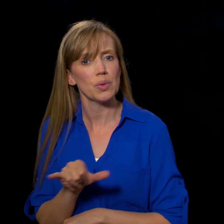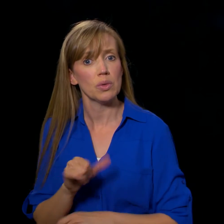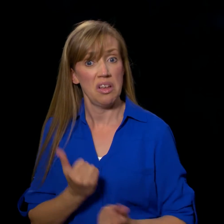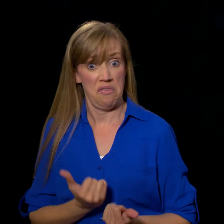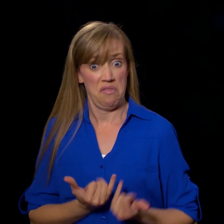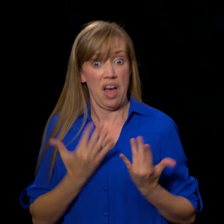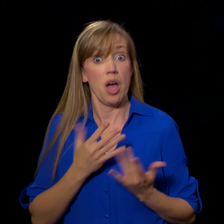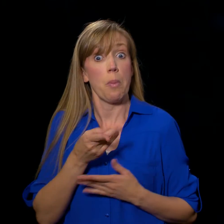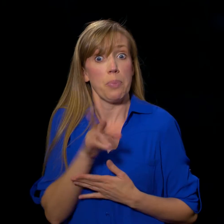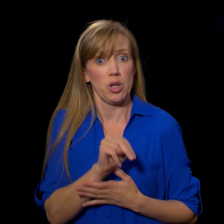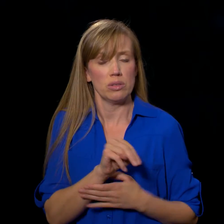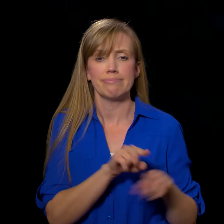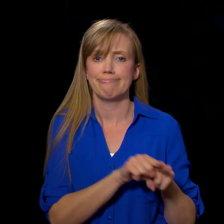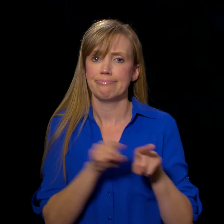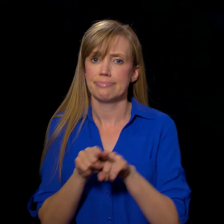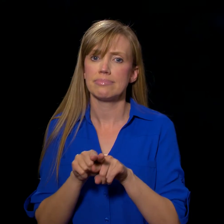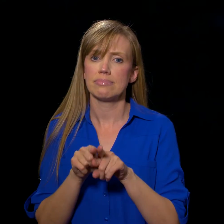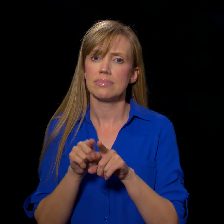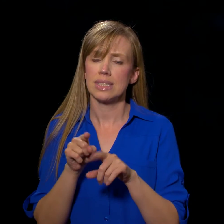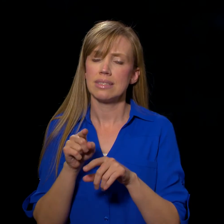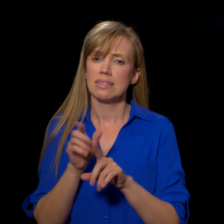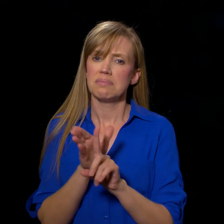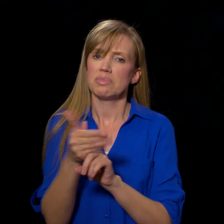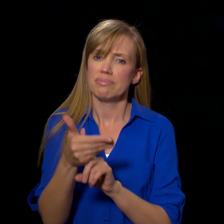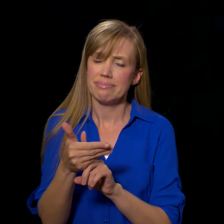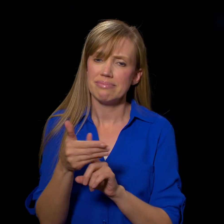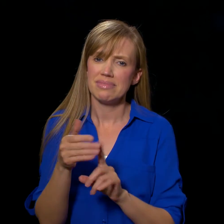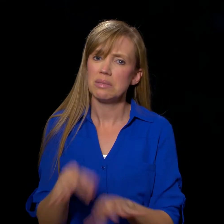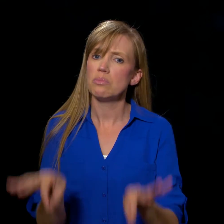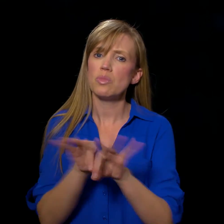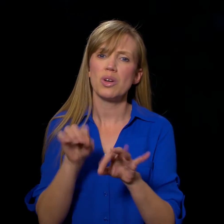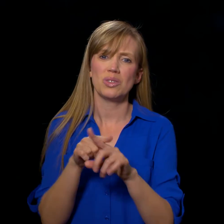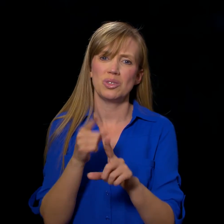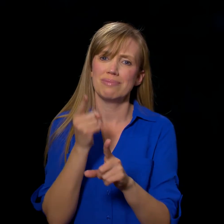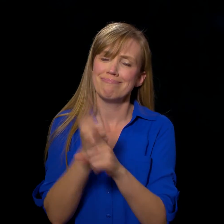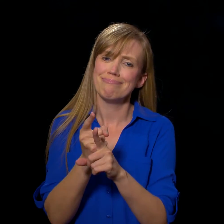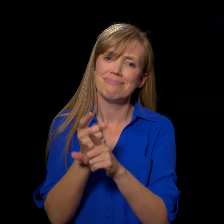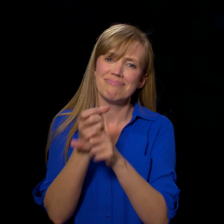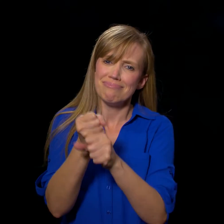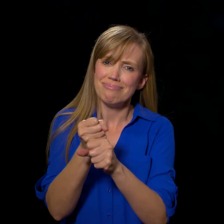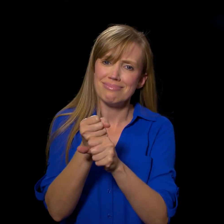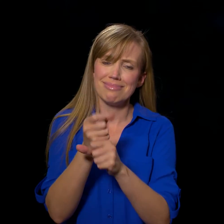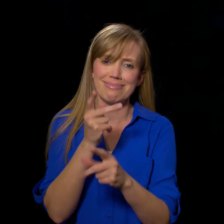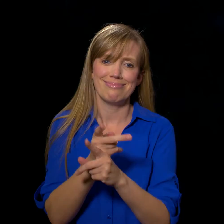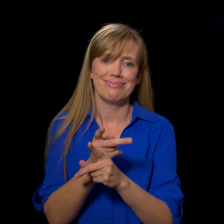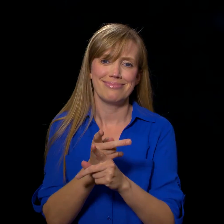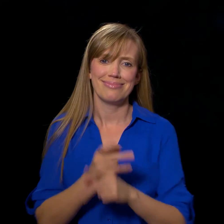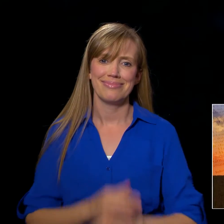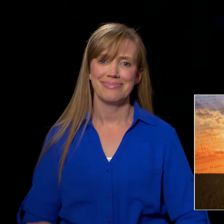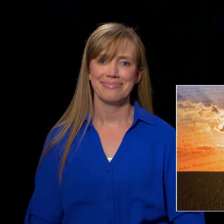Immorality does the same thing. I'm John Bradshaw for It Is Written. Let's live today by every word.